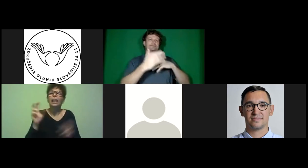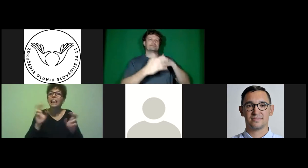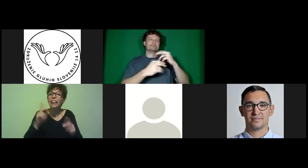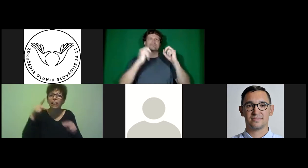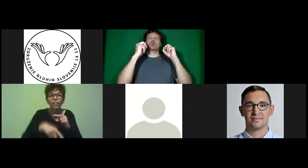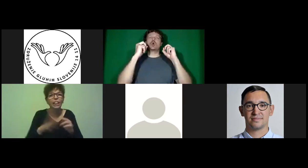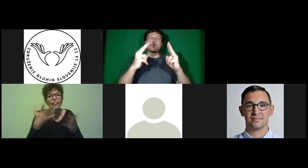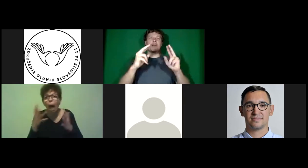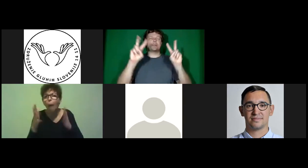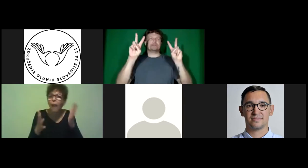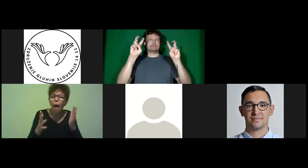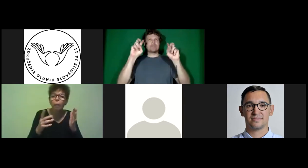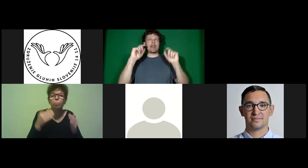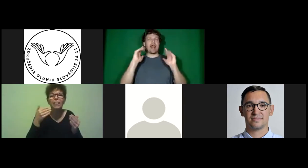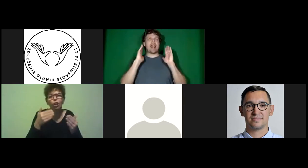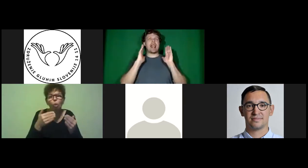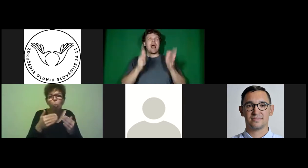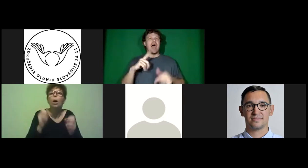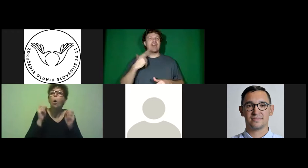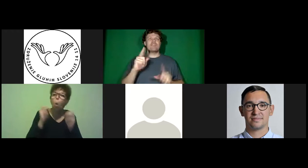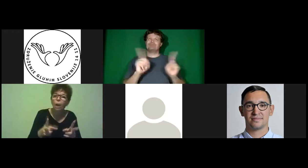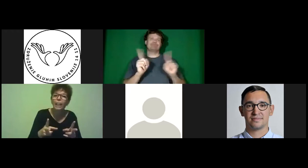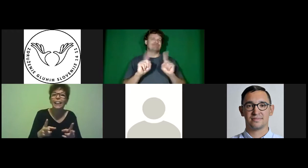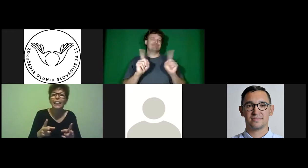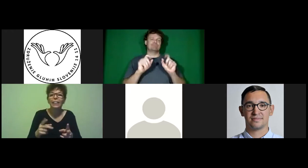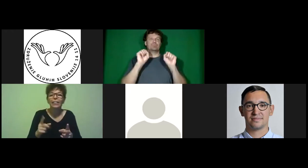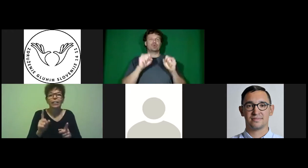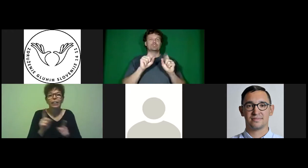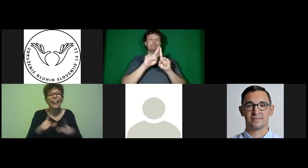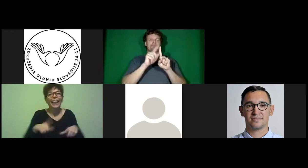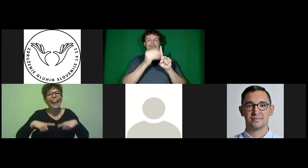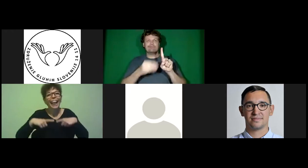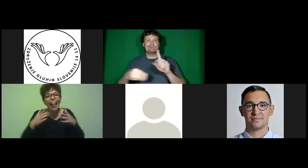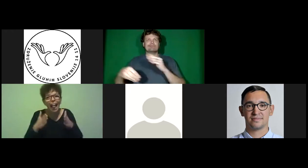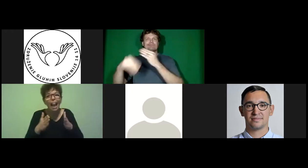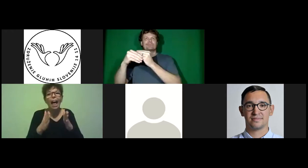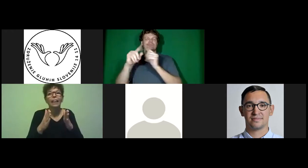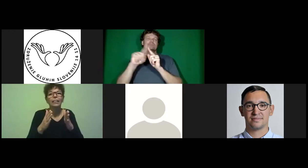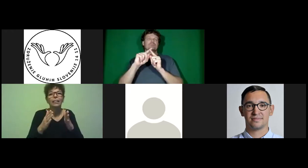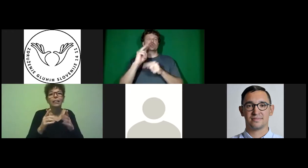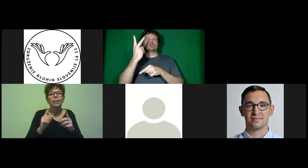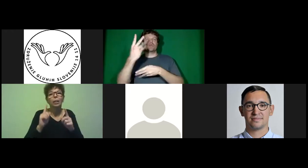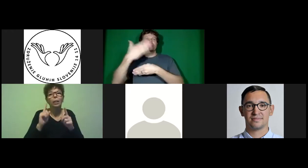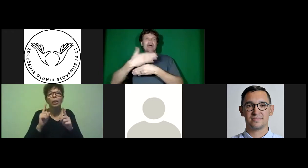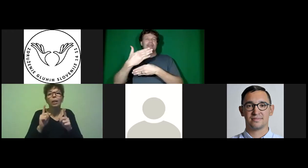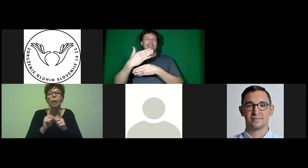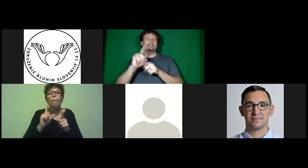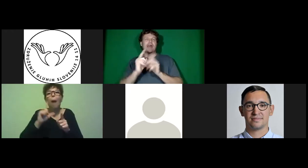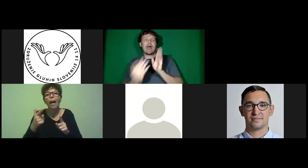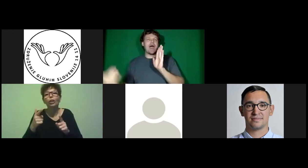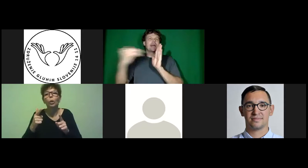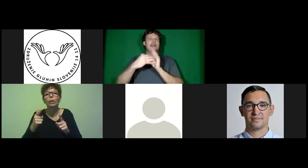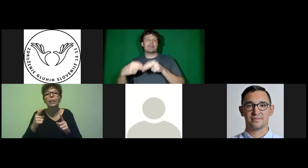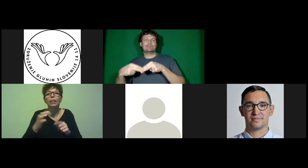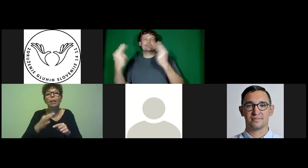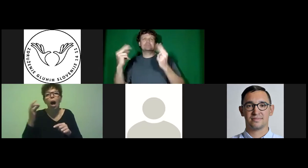first, they rejected the idea and they said they didn't want the interpreter on live, but they put her